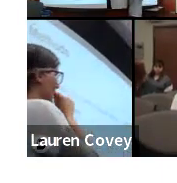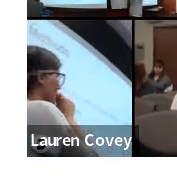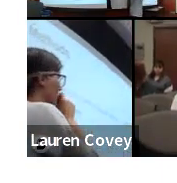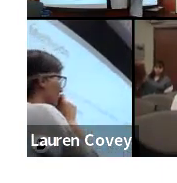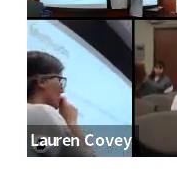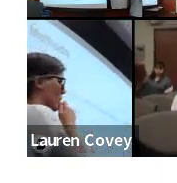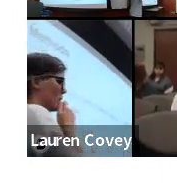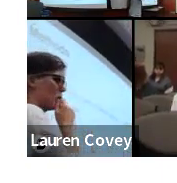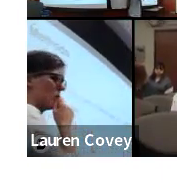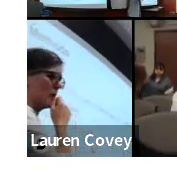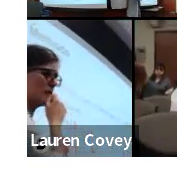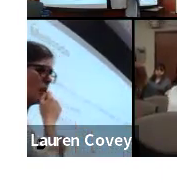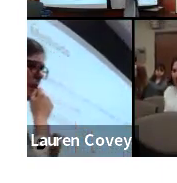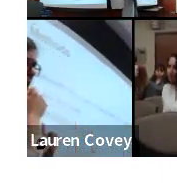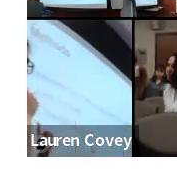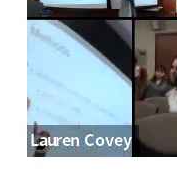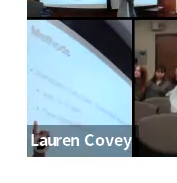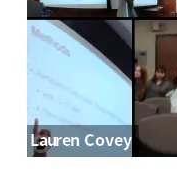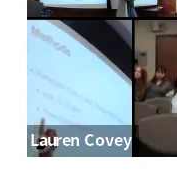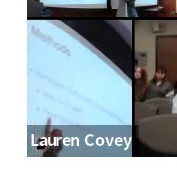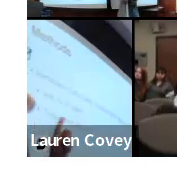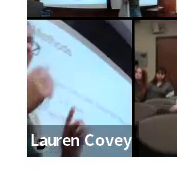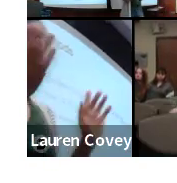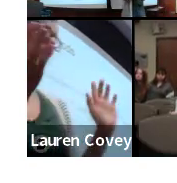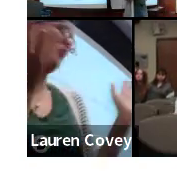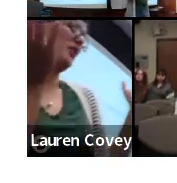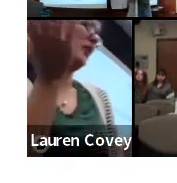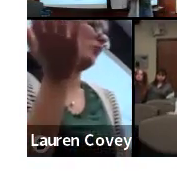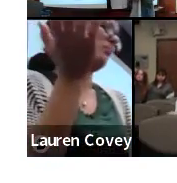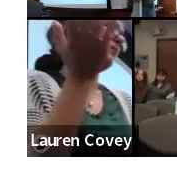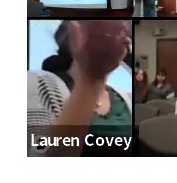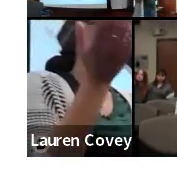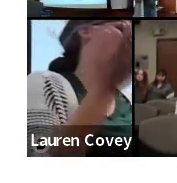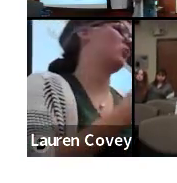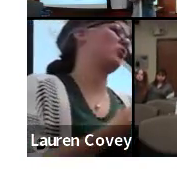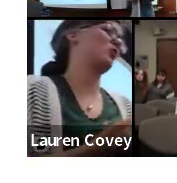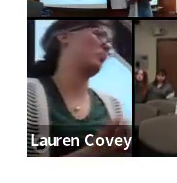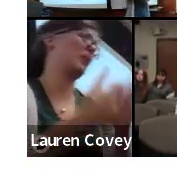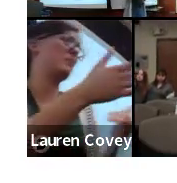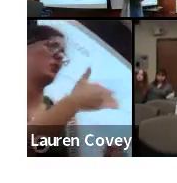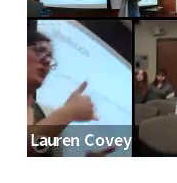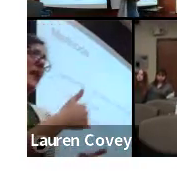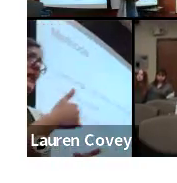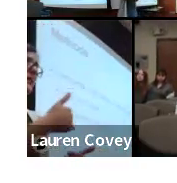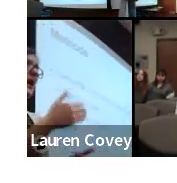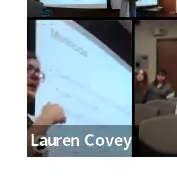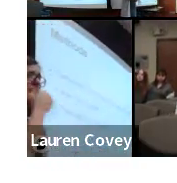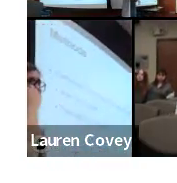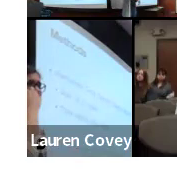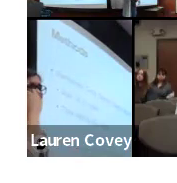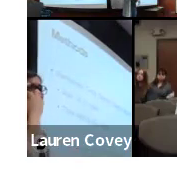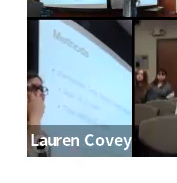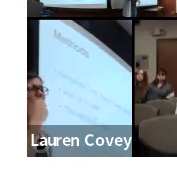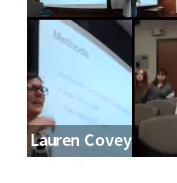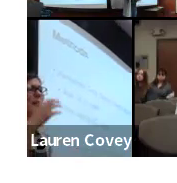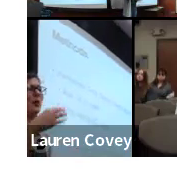I think I'm the only one who's done research on this for ASL. My findings actually show that the second language learners look pretty much like the